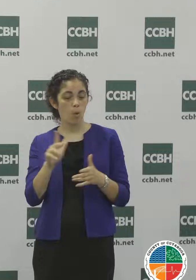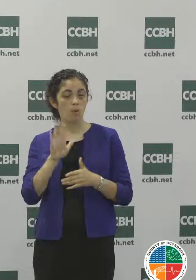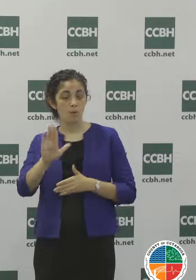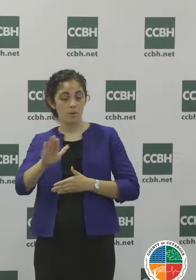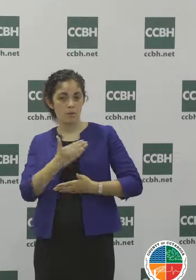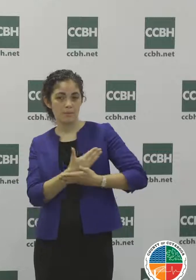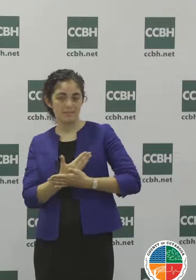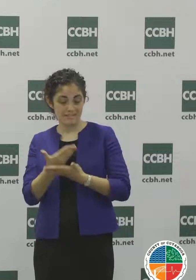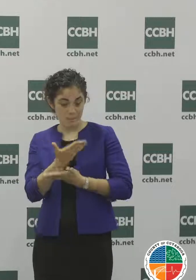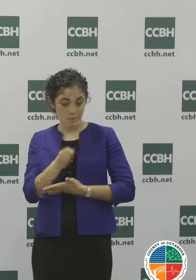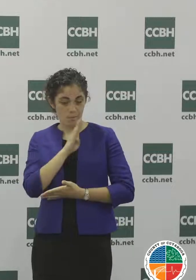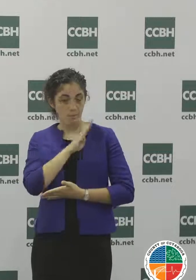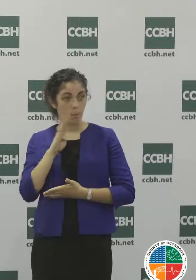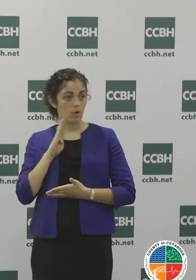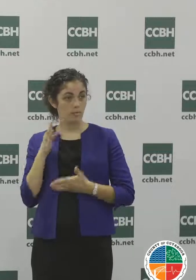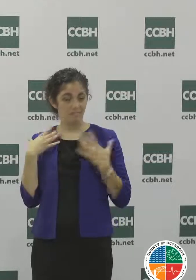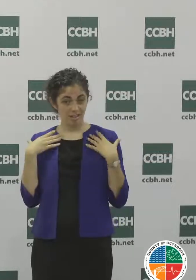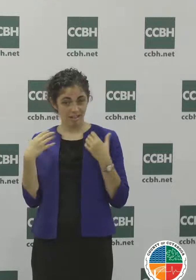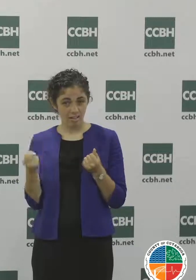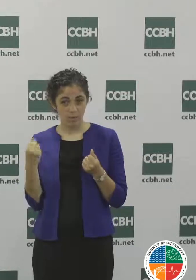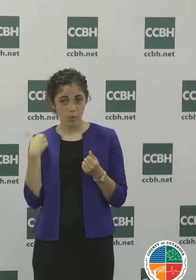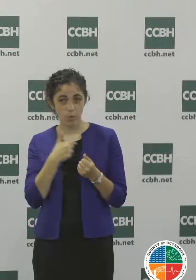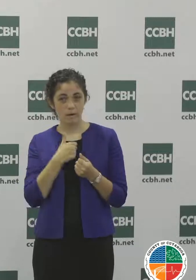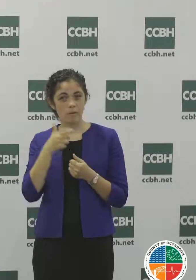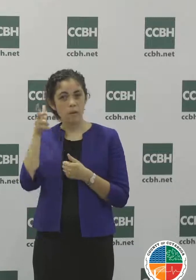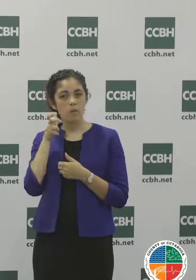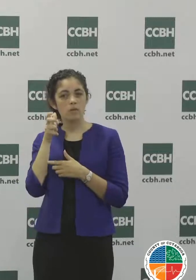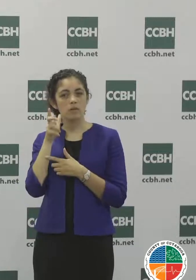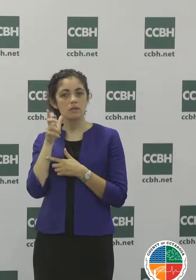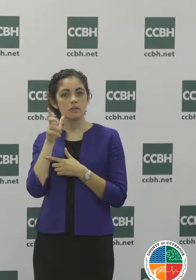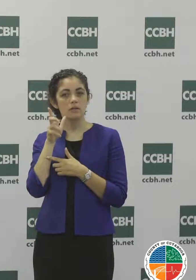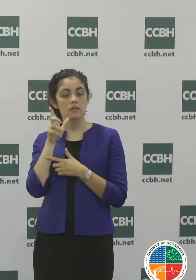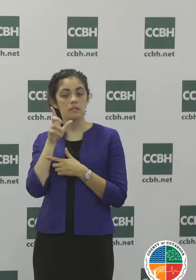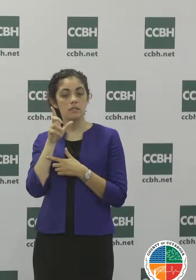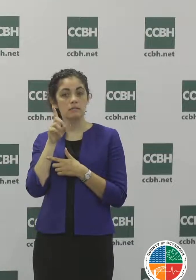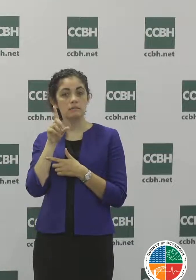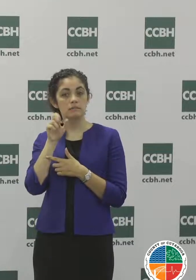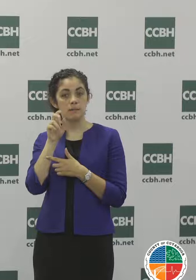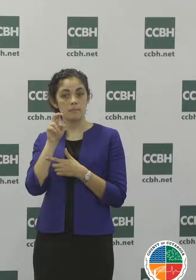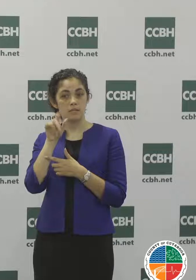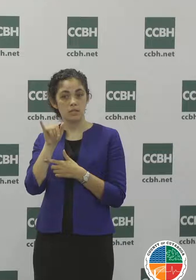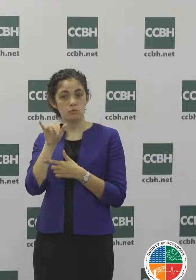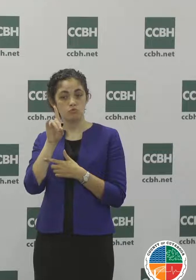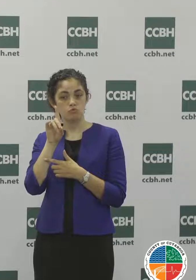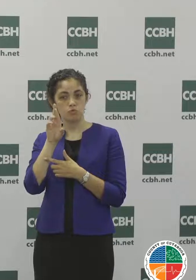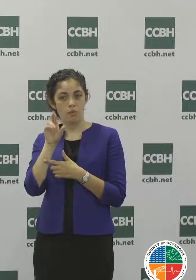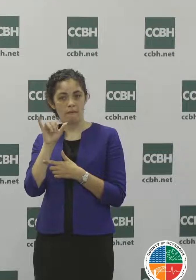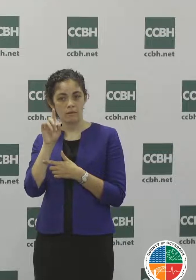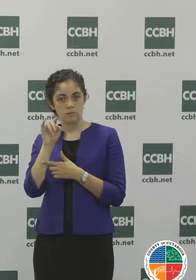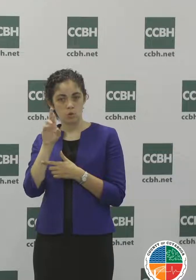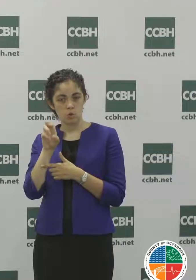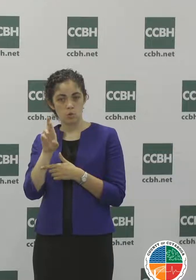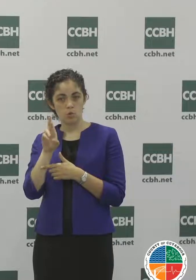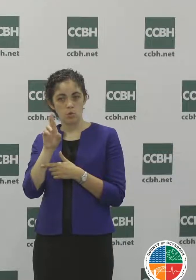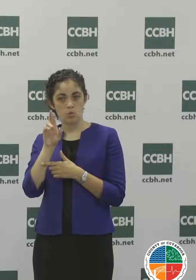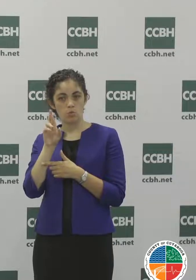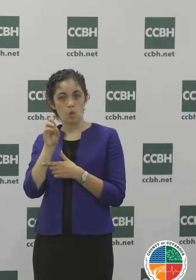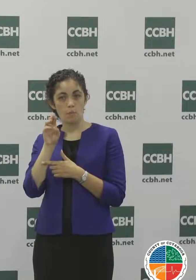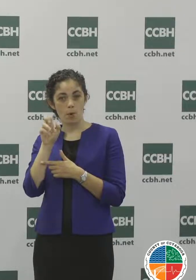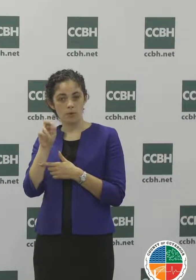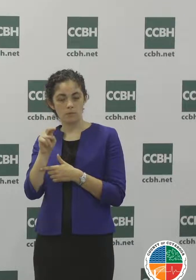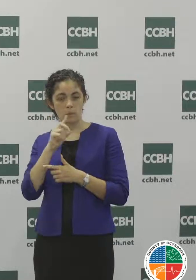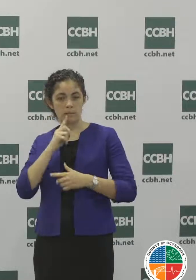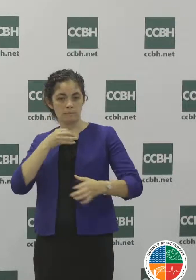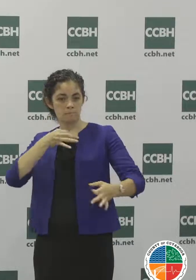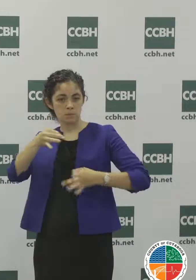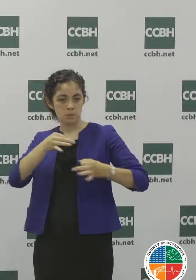Health. Last week, we heard from Deputy Director Ramona Brazil, who very starkly painted a picture